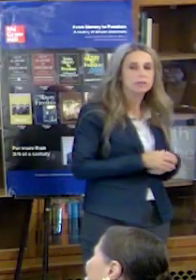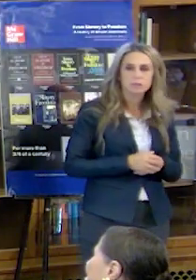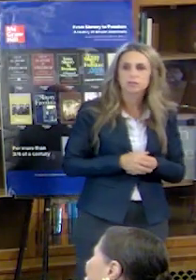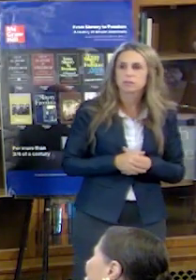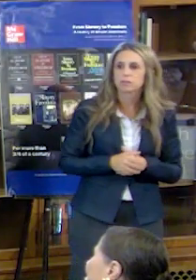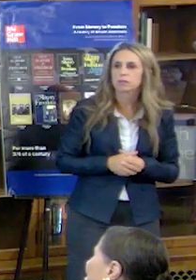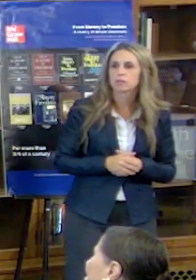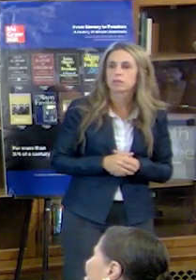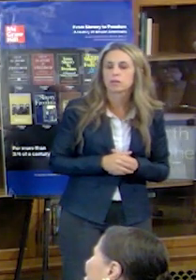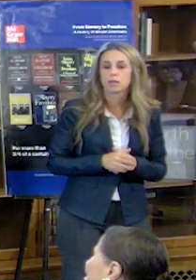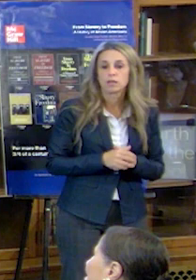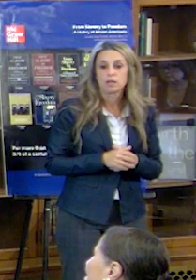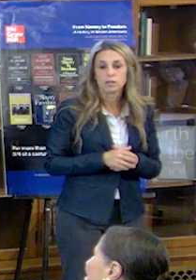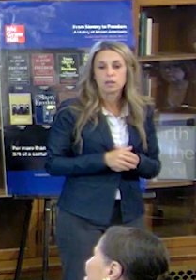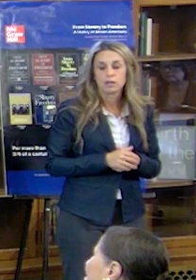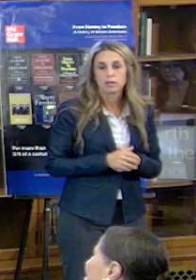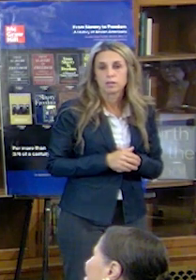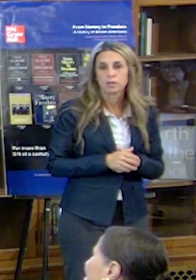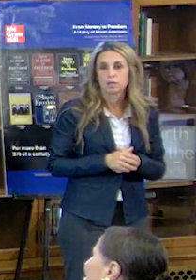Titan